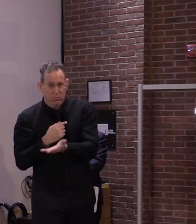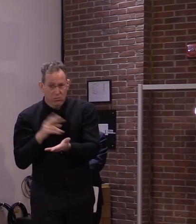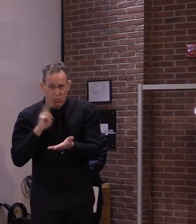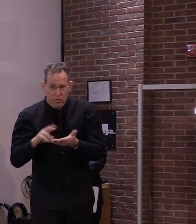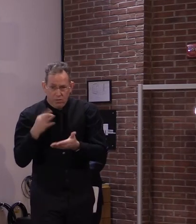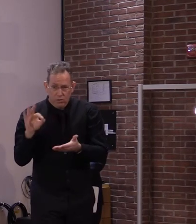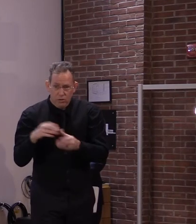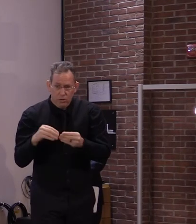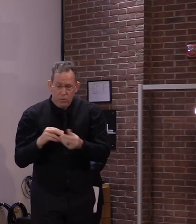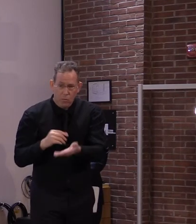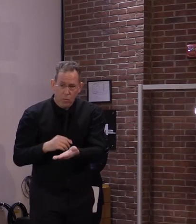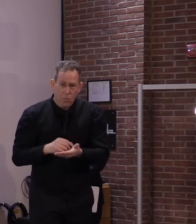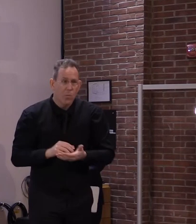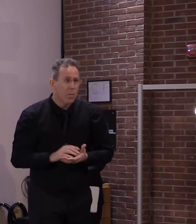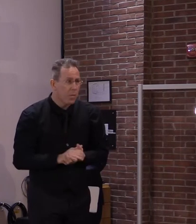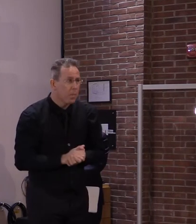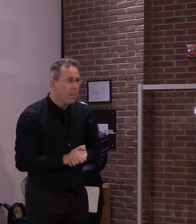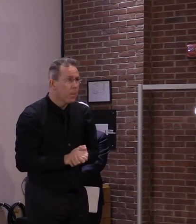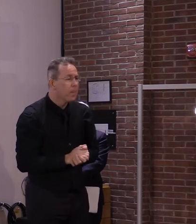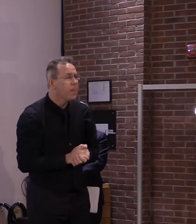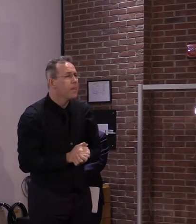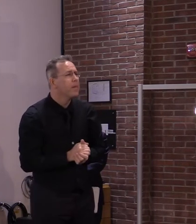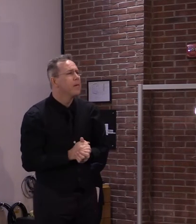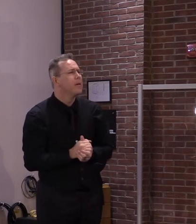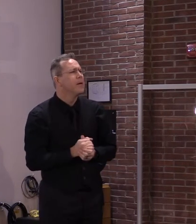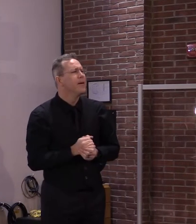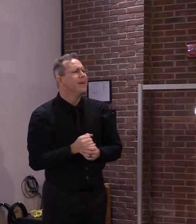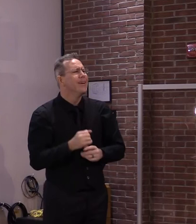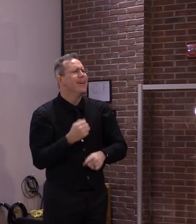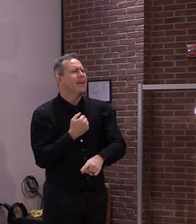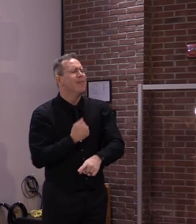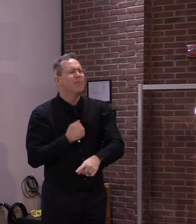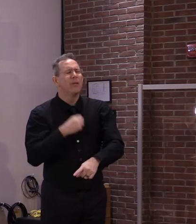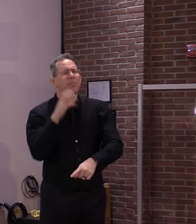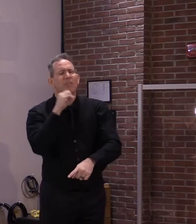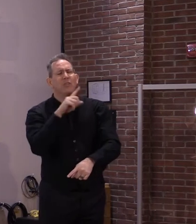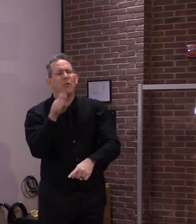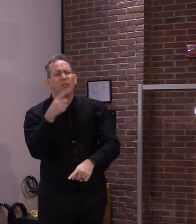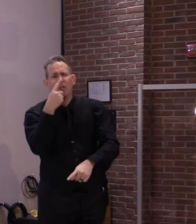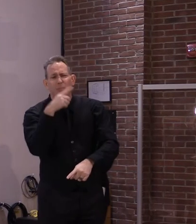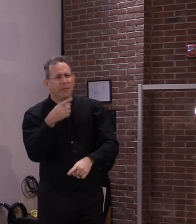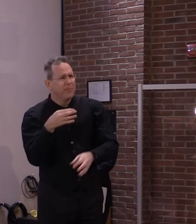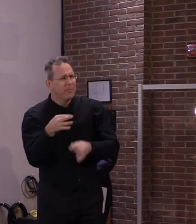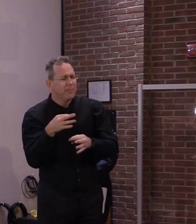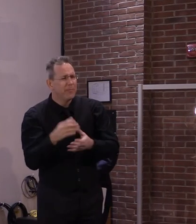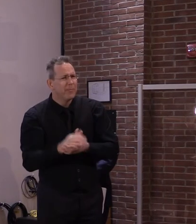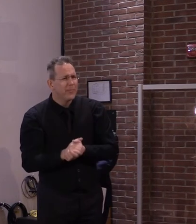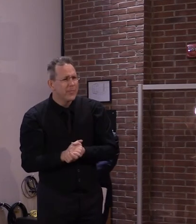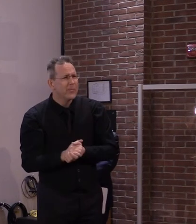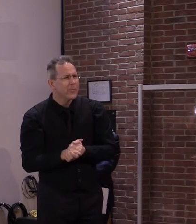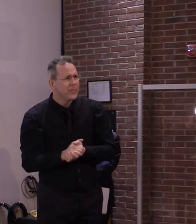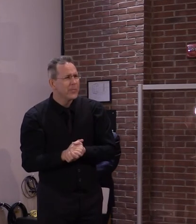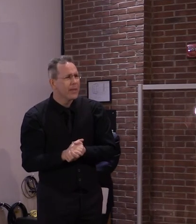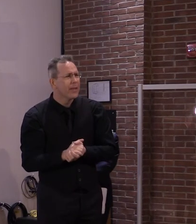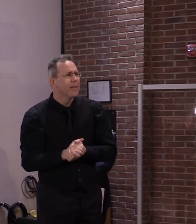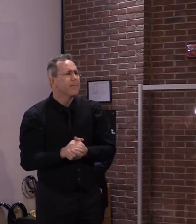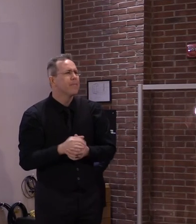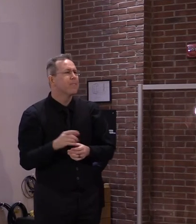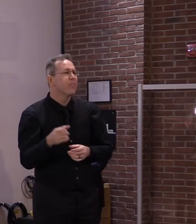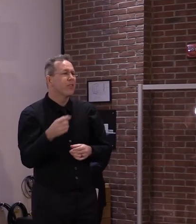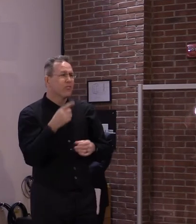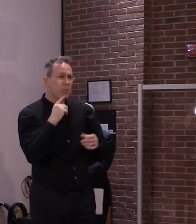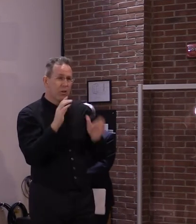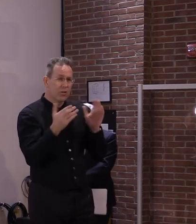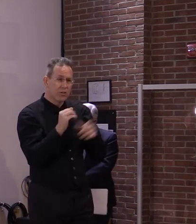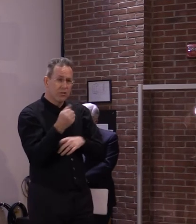could you repeat part of the question i missed it um so i'm just wondering why the state chose to continue to open up sports